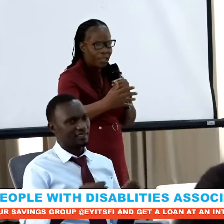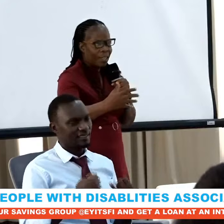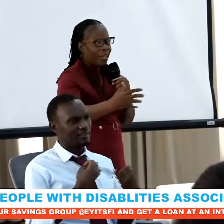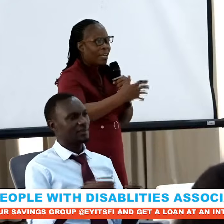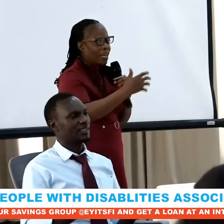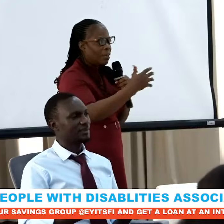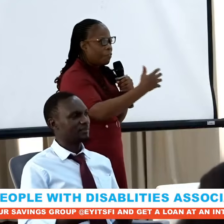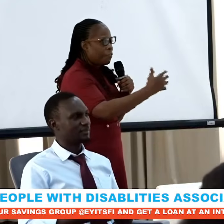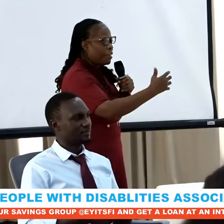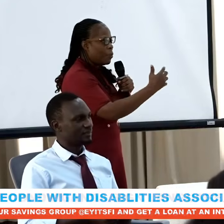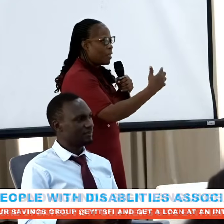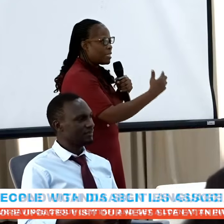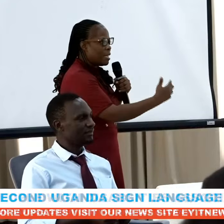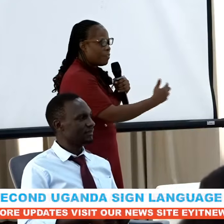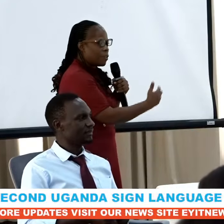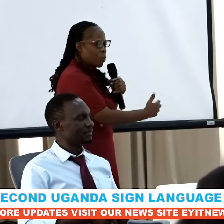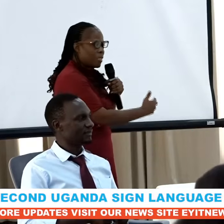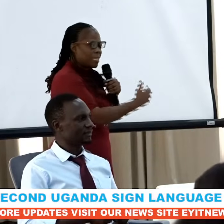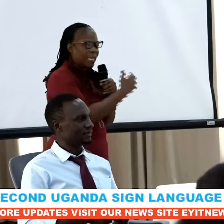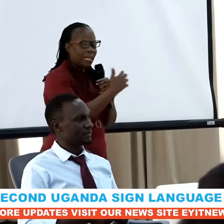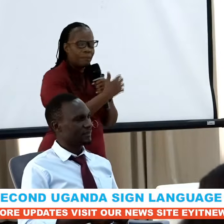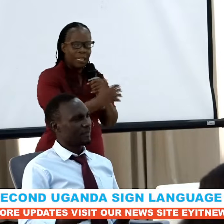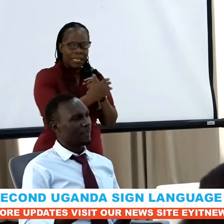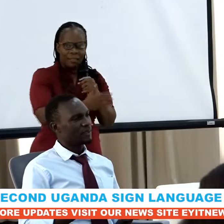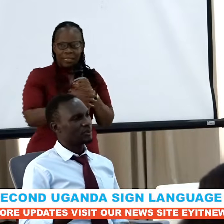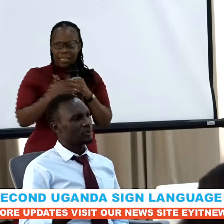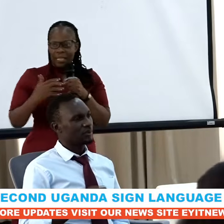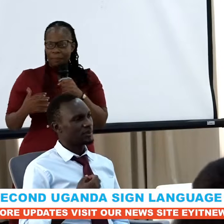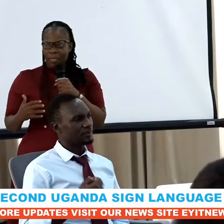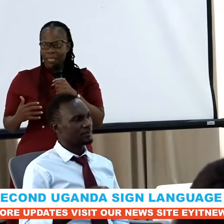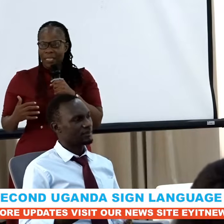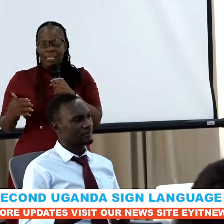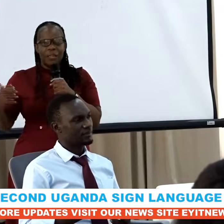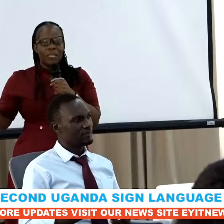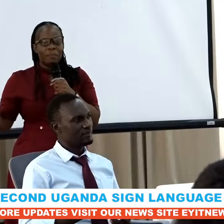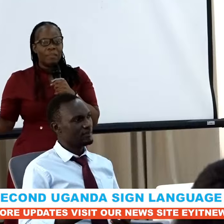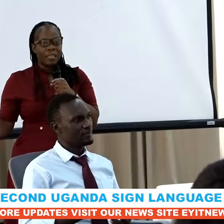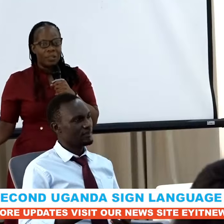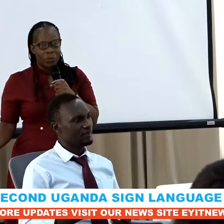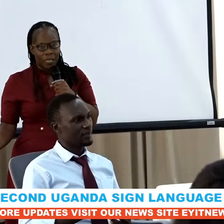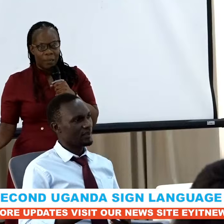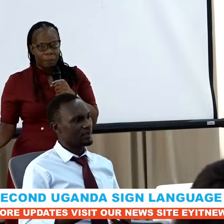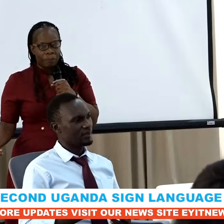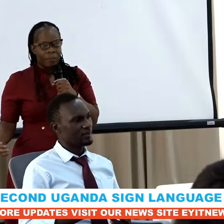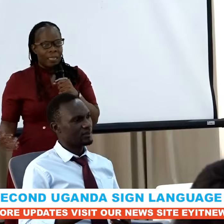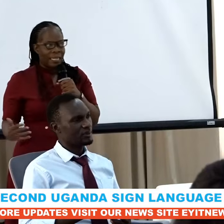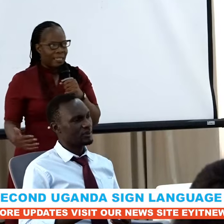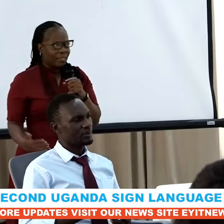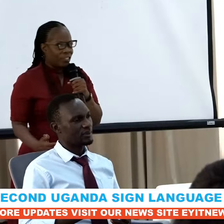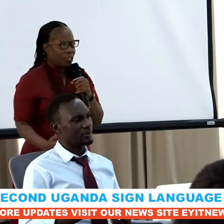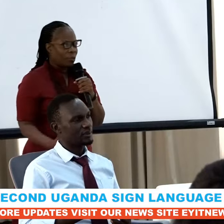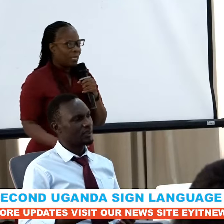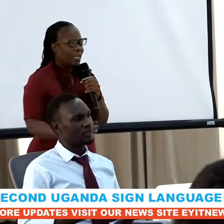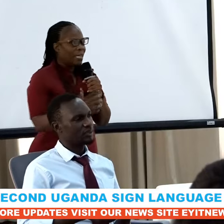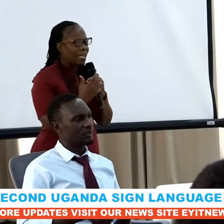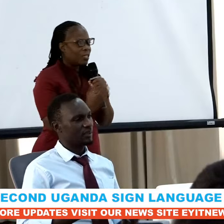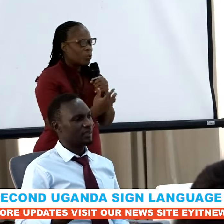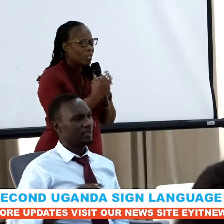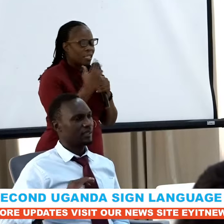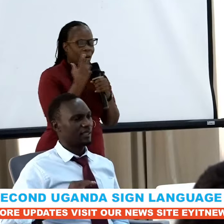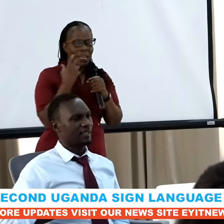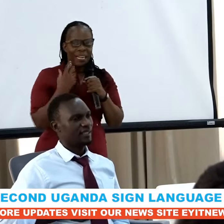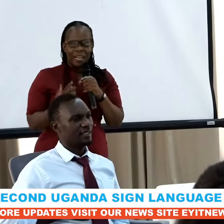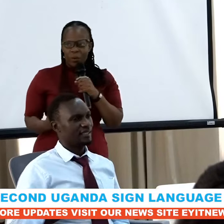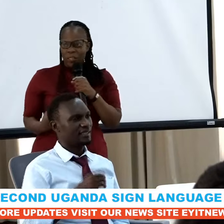Africa. If he was never told that he can be anything he can be, he wouldn't be there today. Ladies and gentlemen, let's